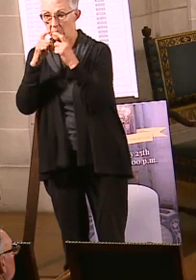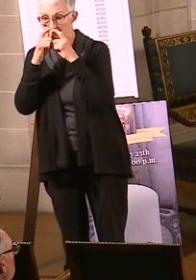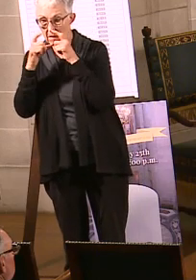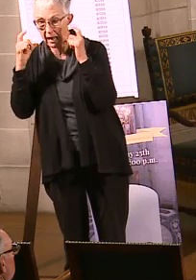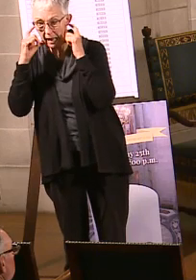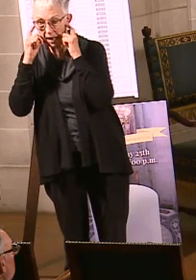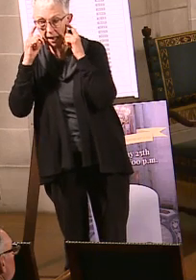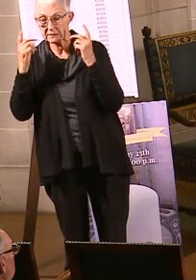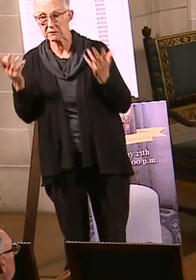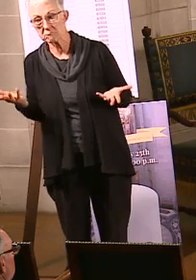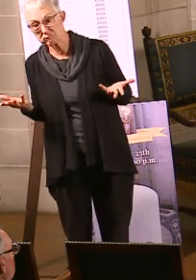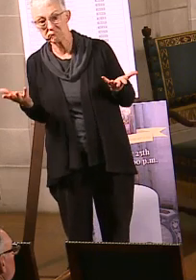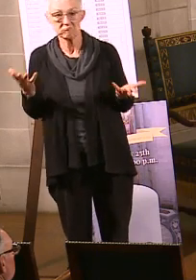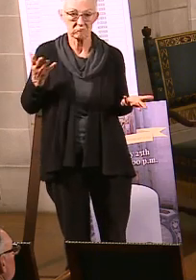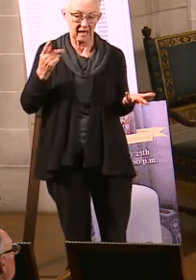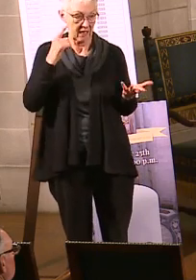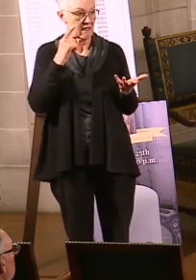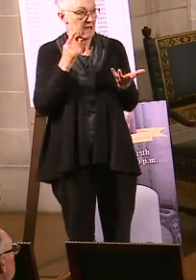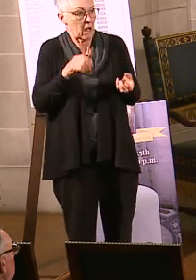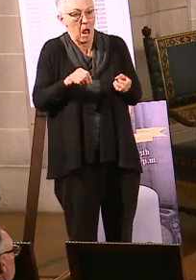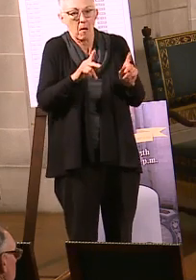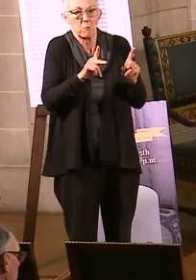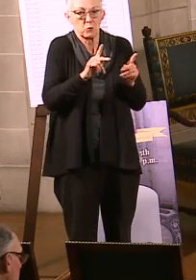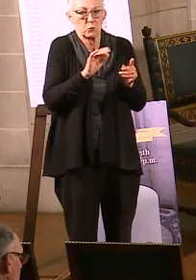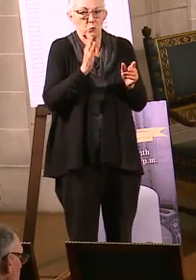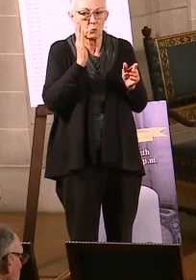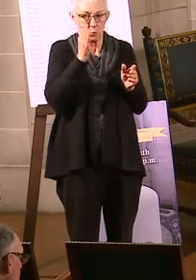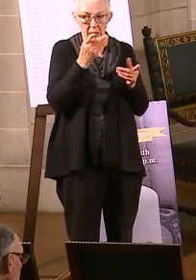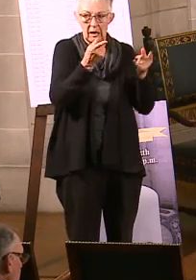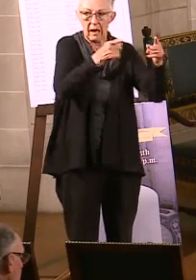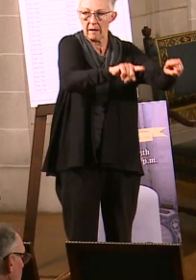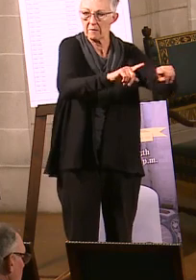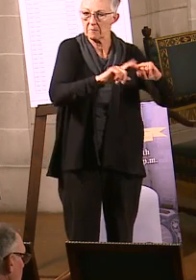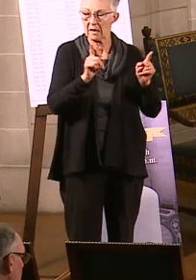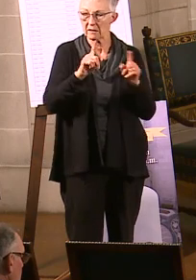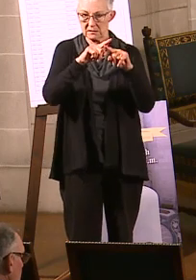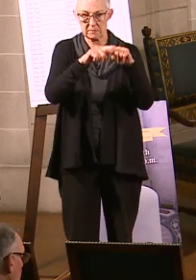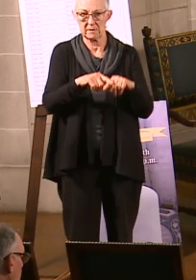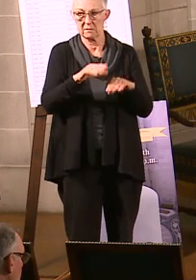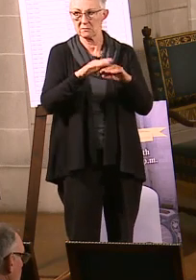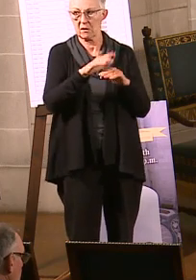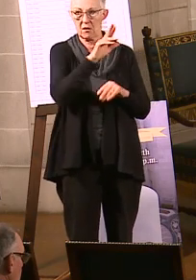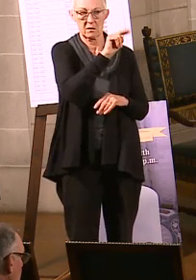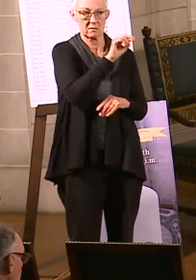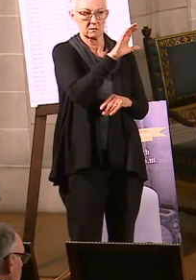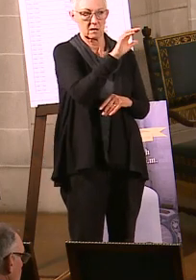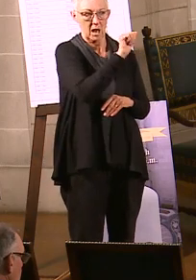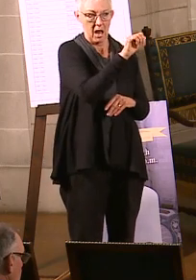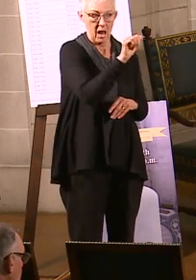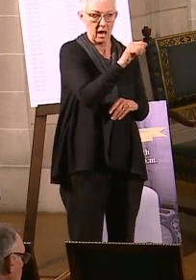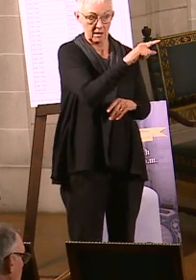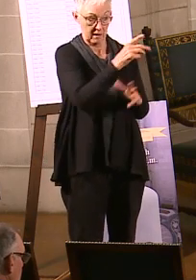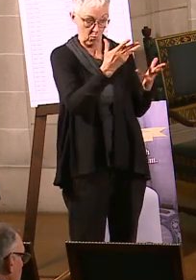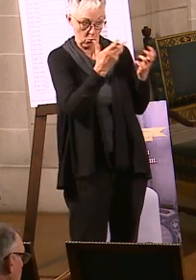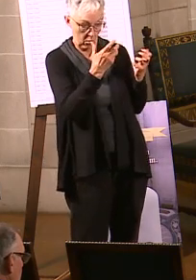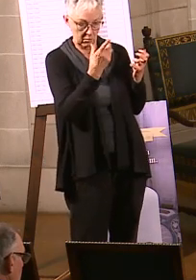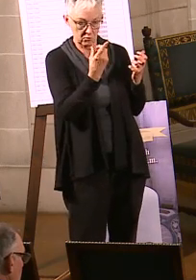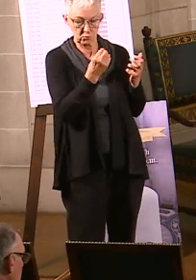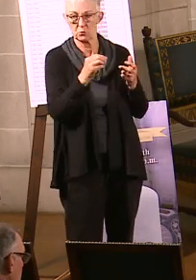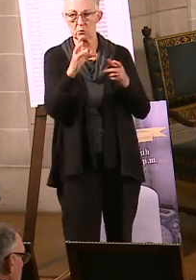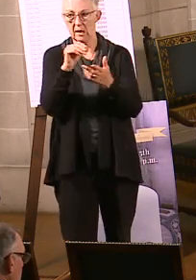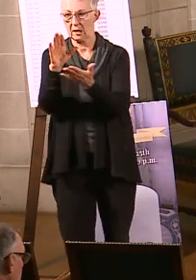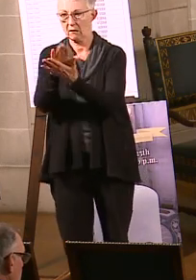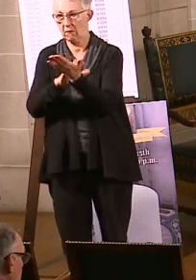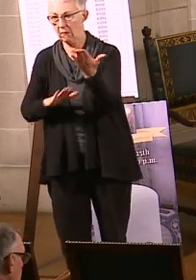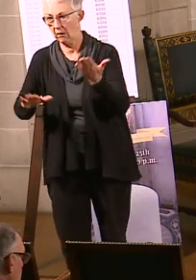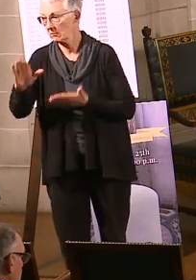think there's an opportunity to be able to make that happen. But it's really, a lot is going to depend on what the NCAA wants to do, what the individual schools are want to do, and it may not